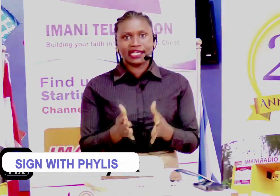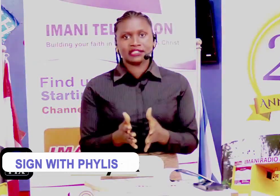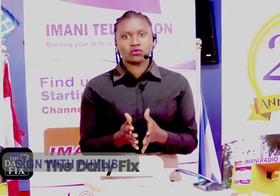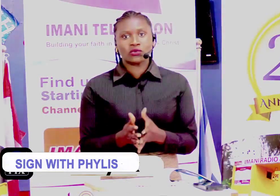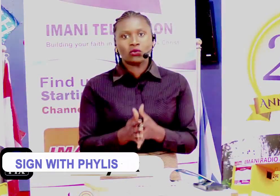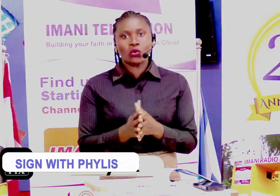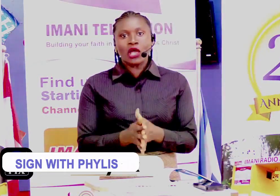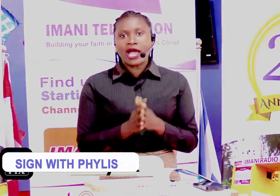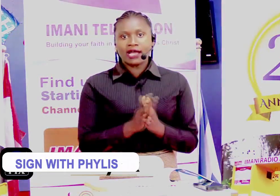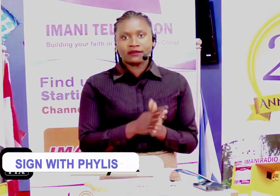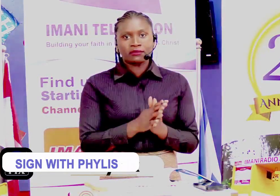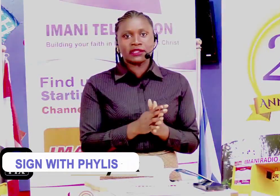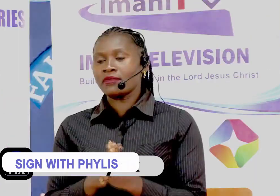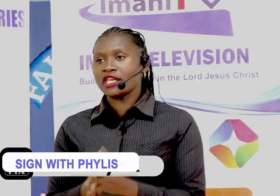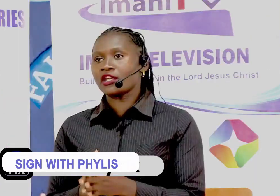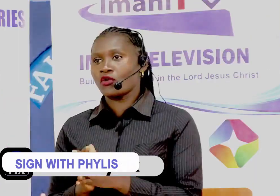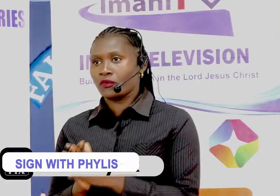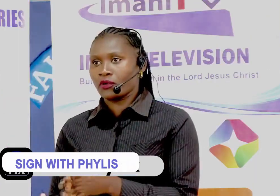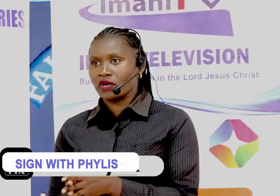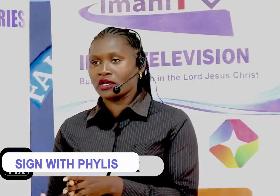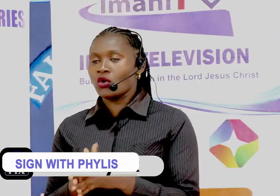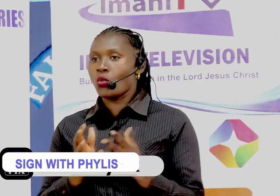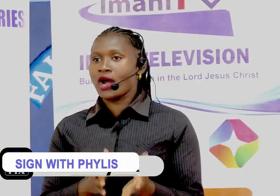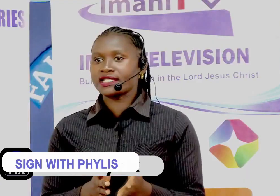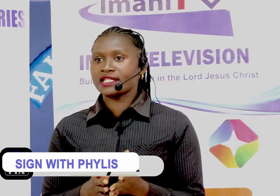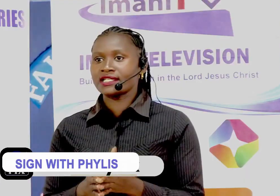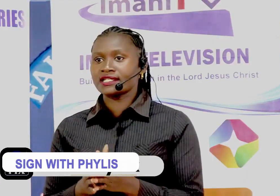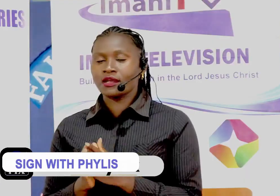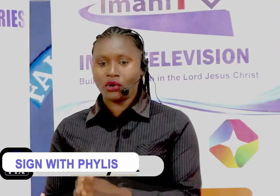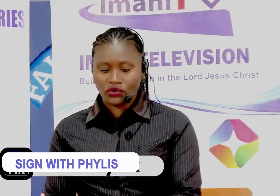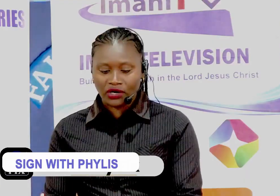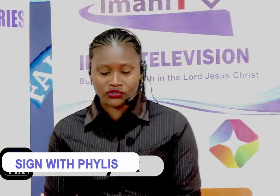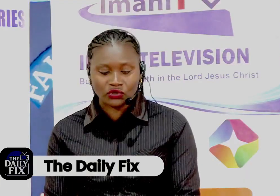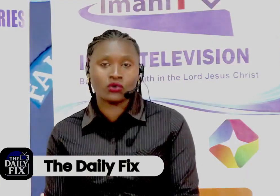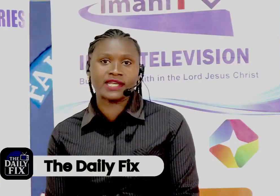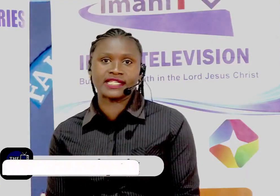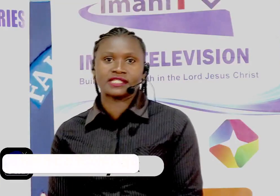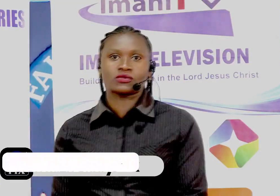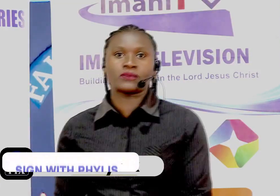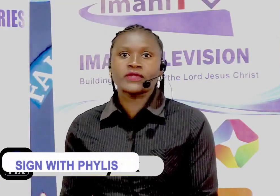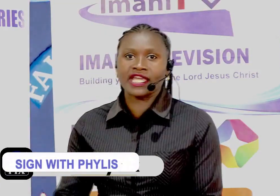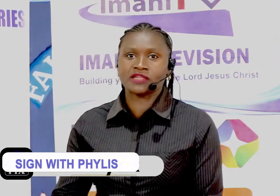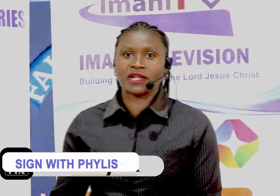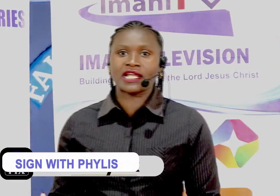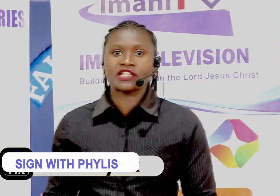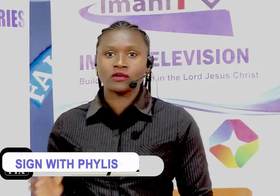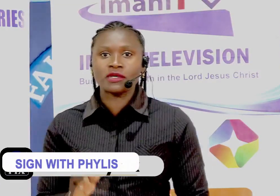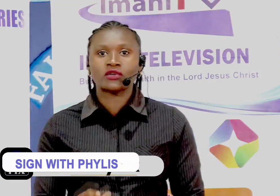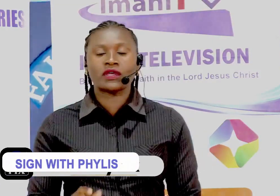with the meaning of pronoun. What is pronoun? So we want just to explain a little bit of the word